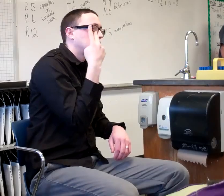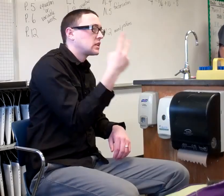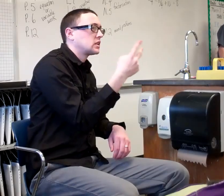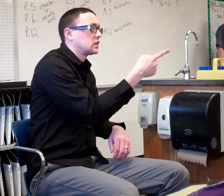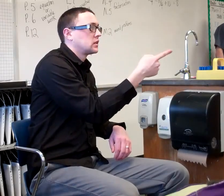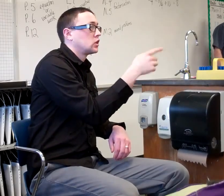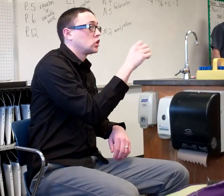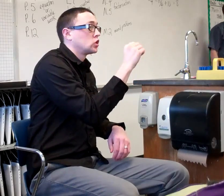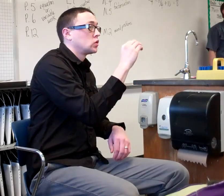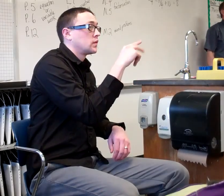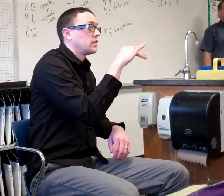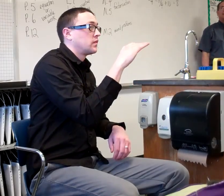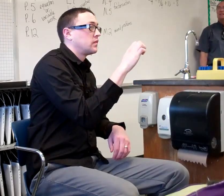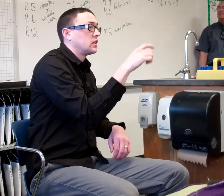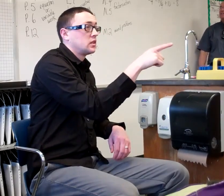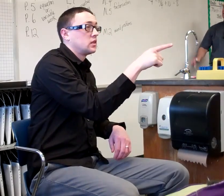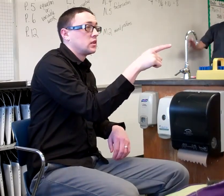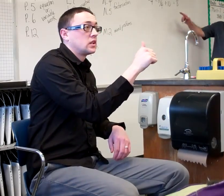Sophie?